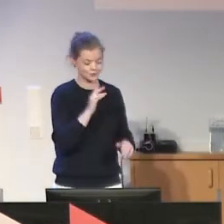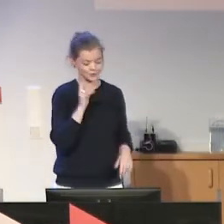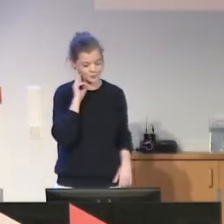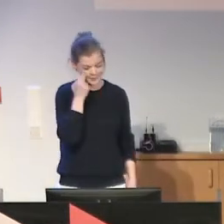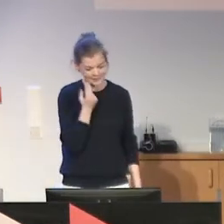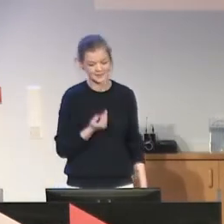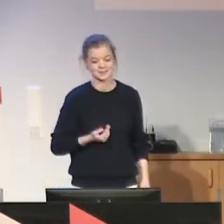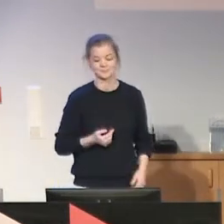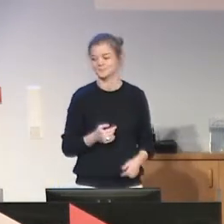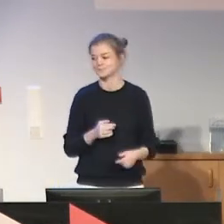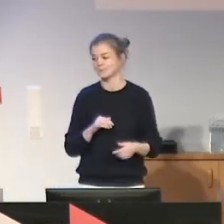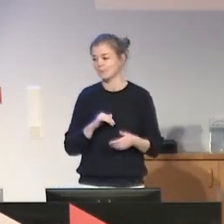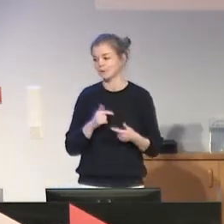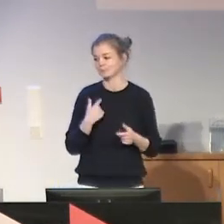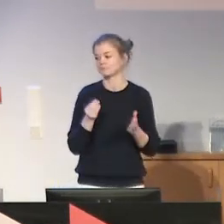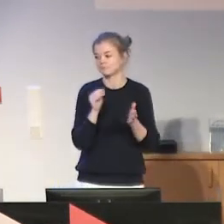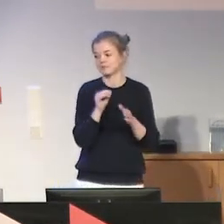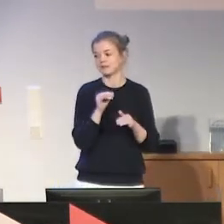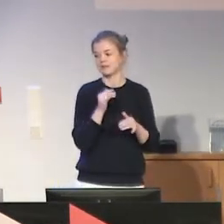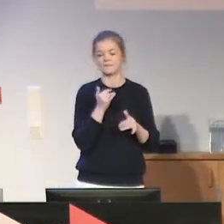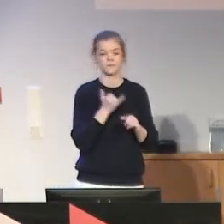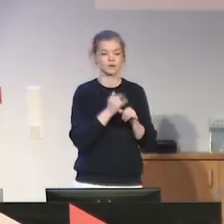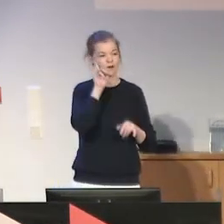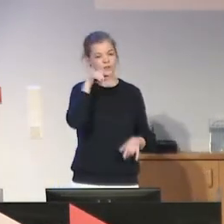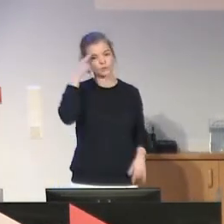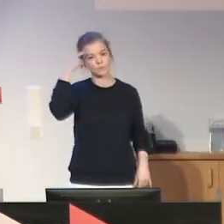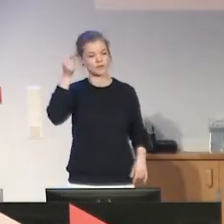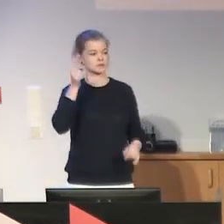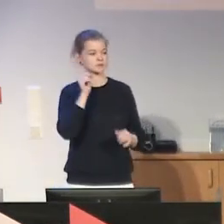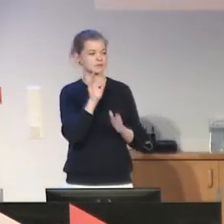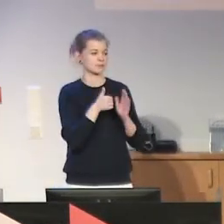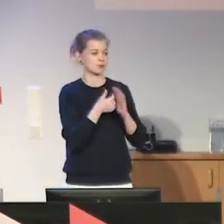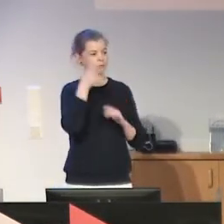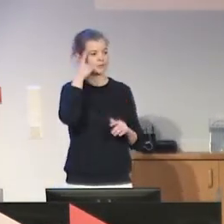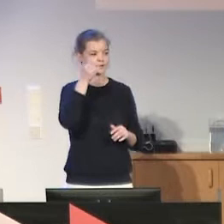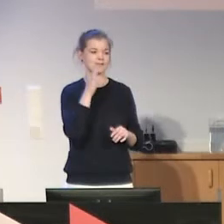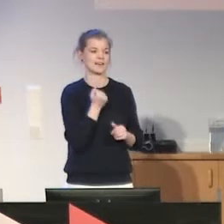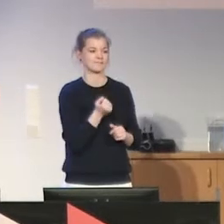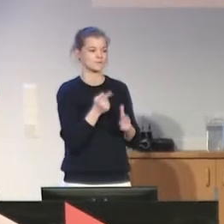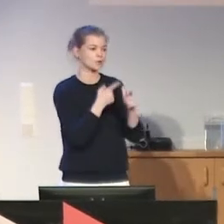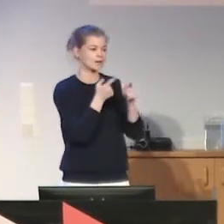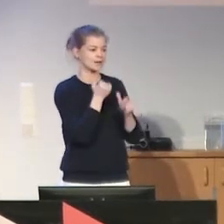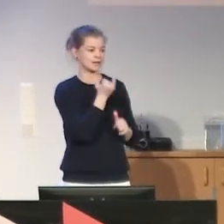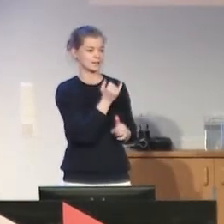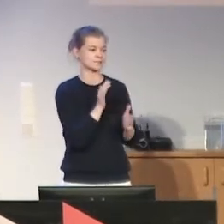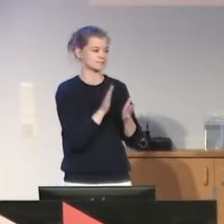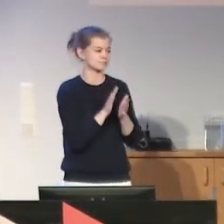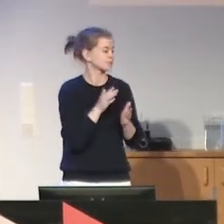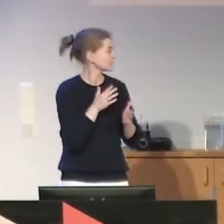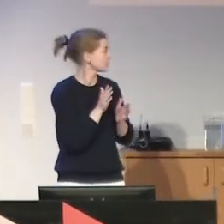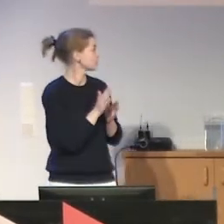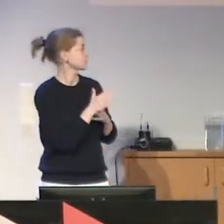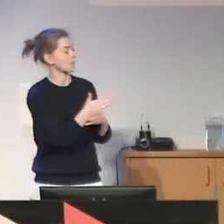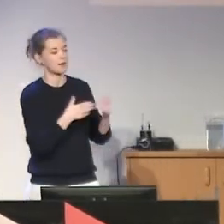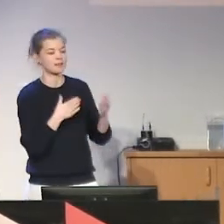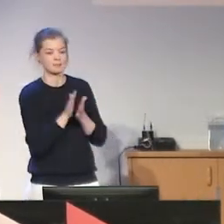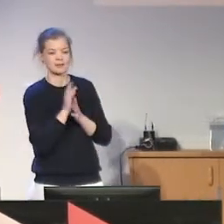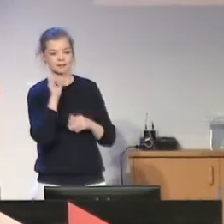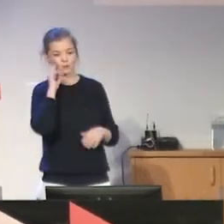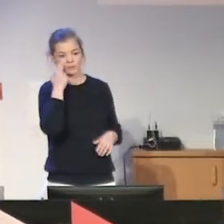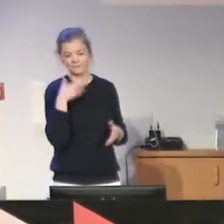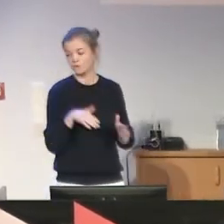with congenital deafblindness, and how the knowledge of sign language can